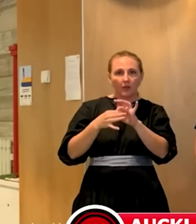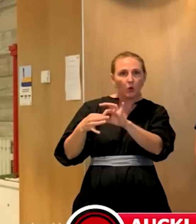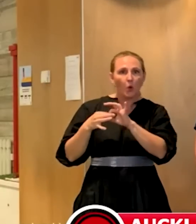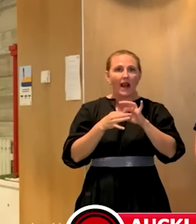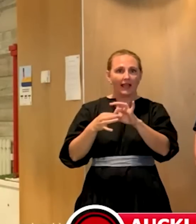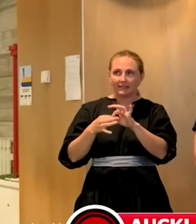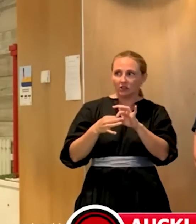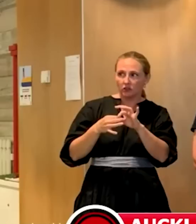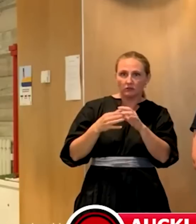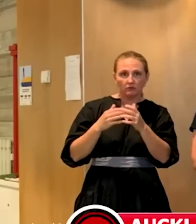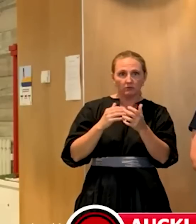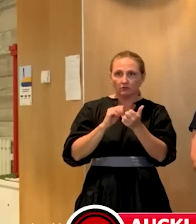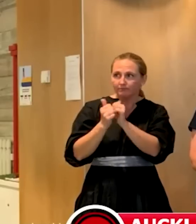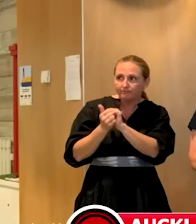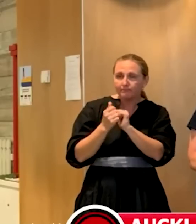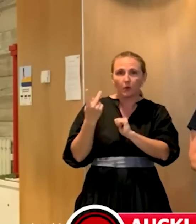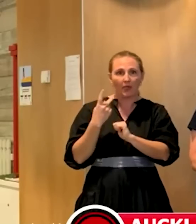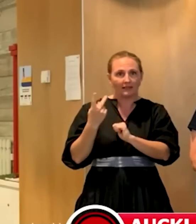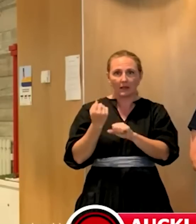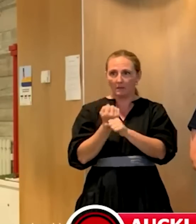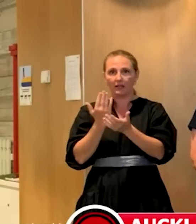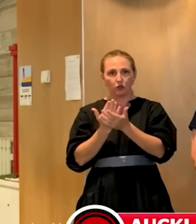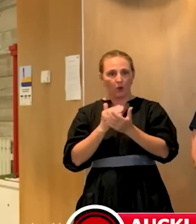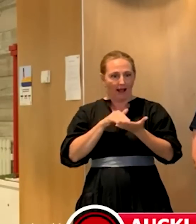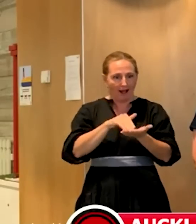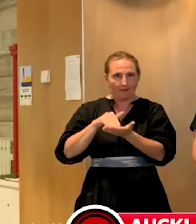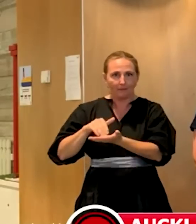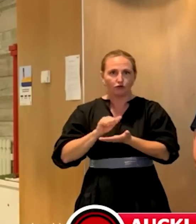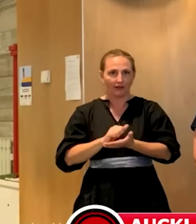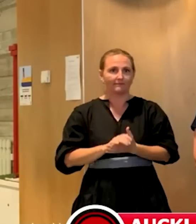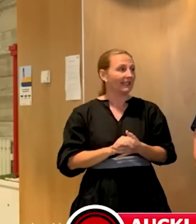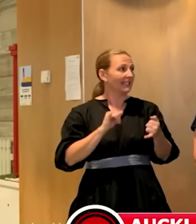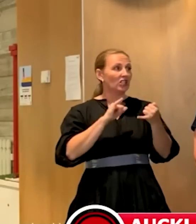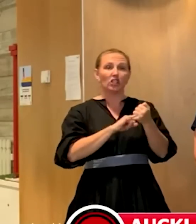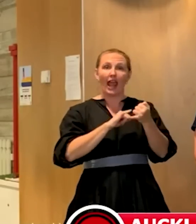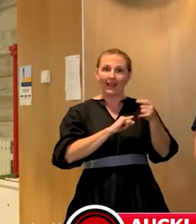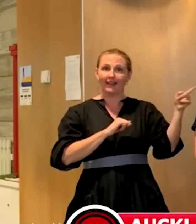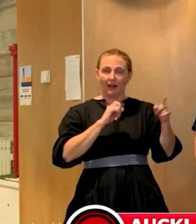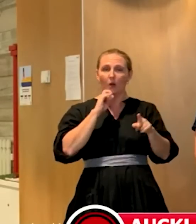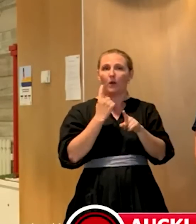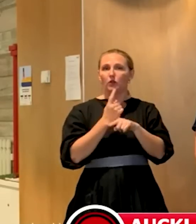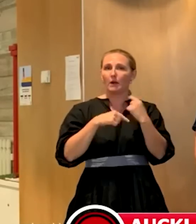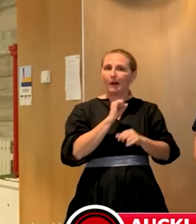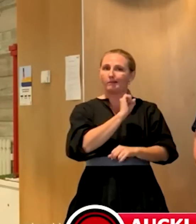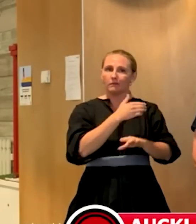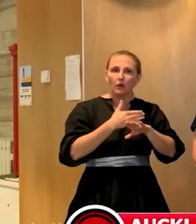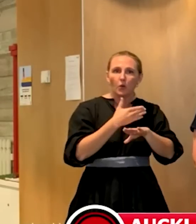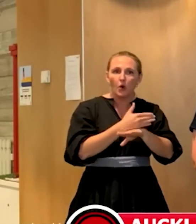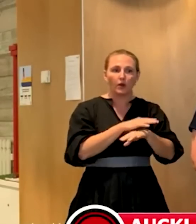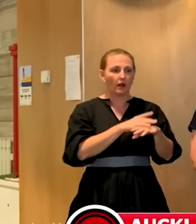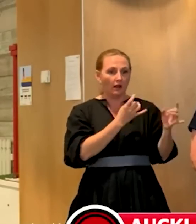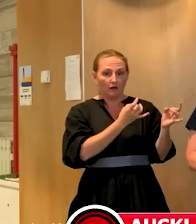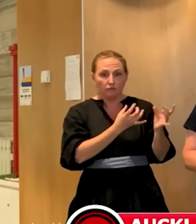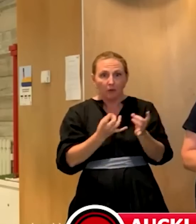centre upstairs, just making sure that we've got a lined up response. But Shannon's going to talk to you a little bit about the work that they've been doing and some of the preparedness